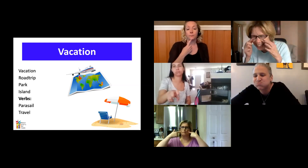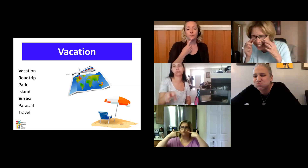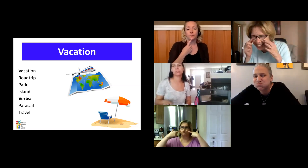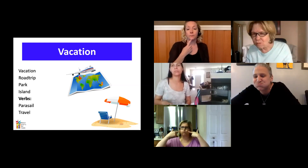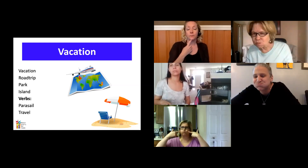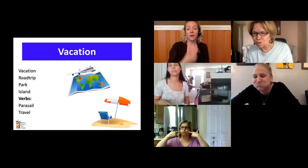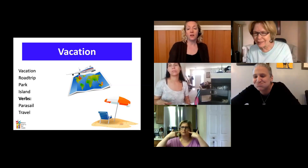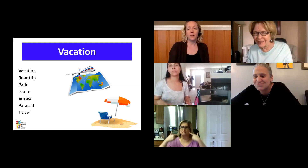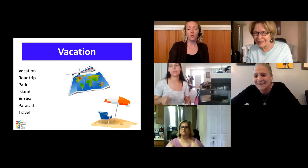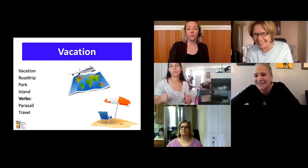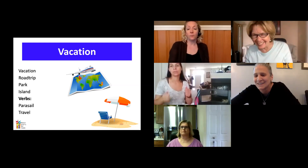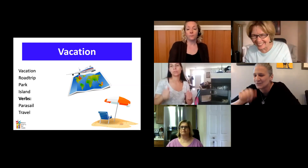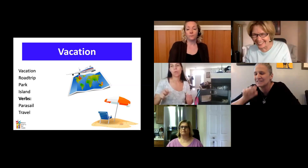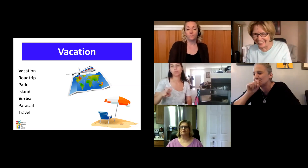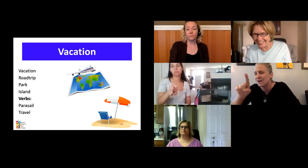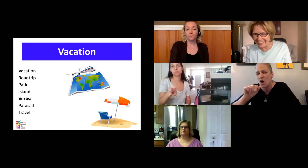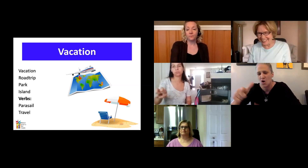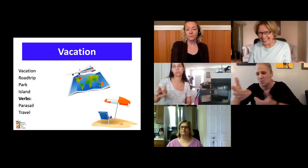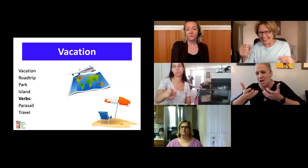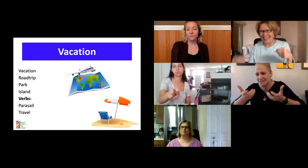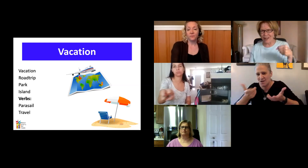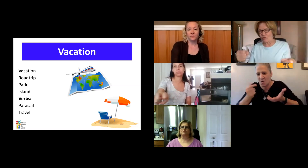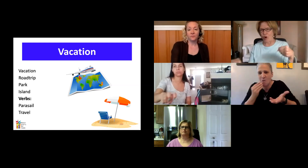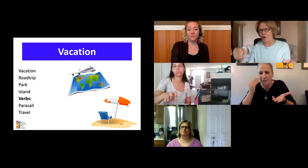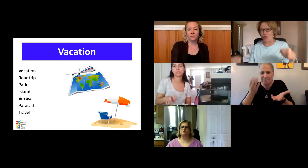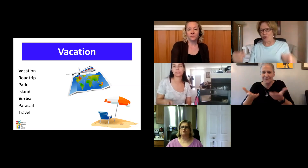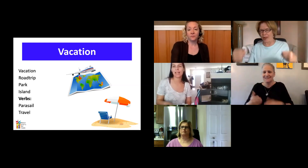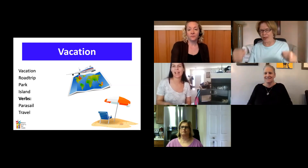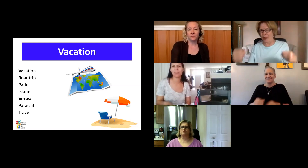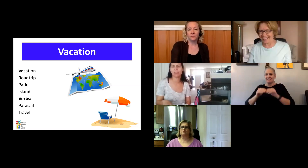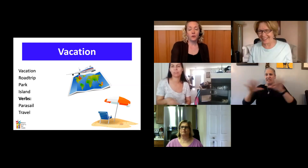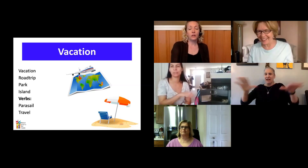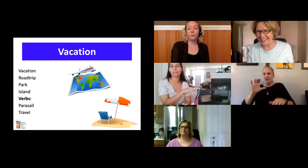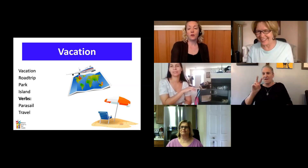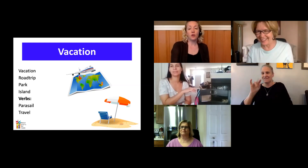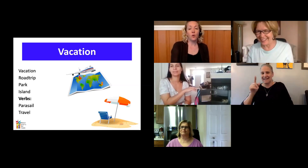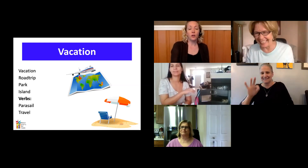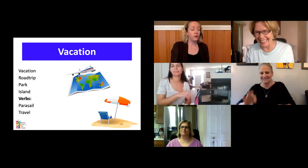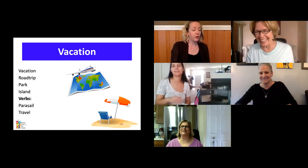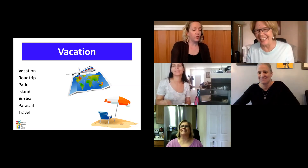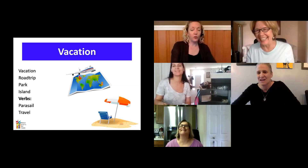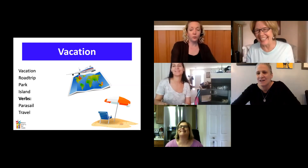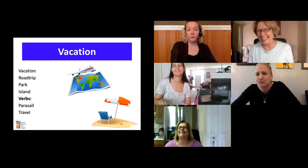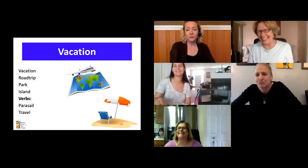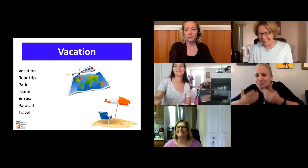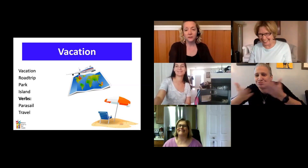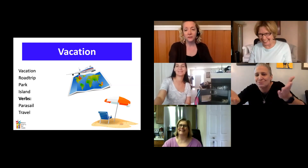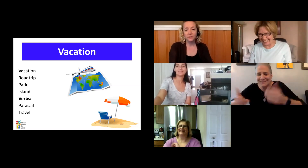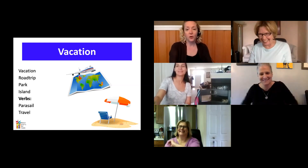There you go. You can spit all you want, you're in your own home.